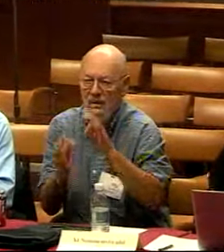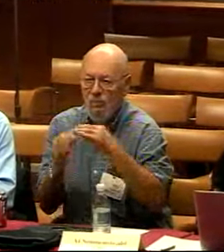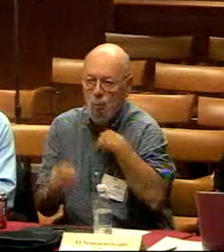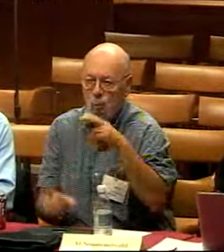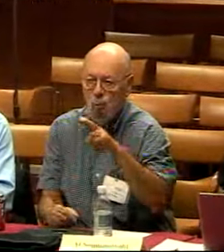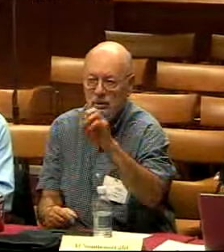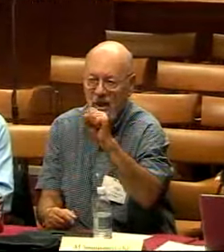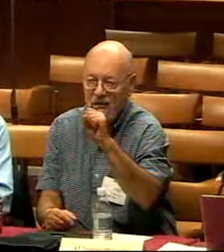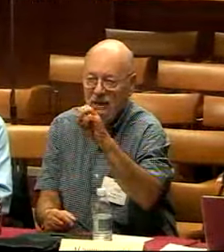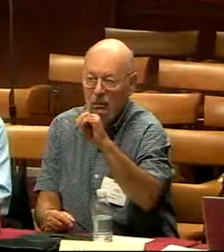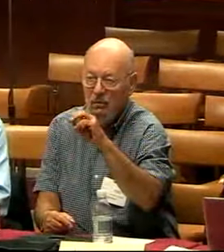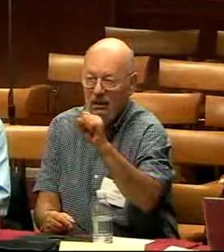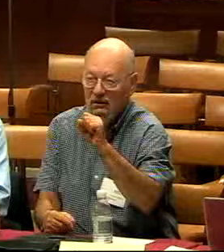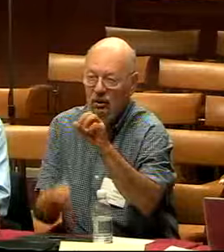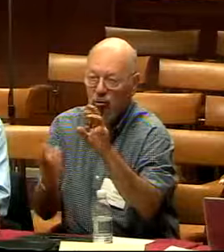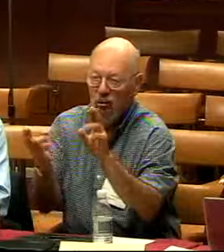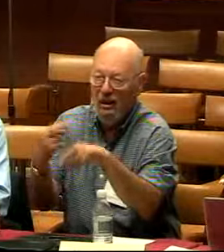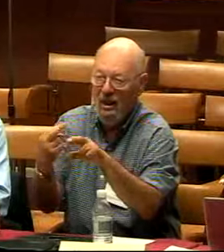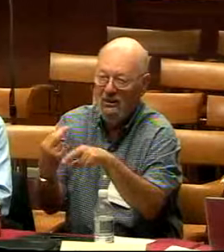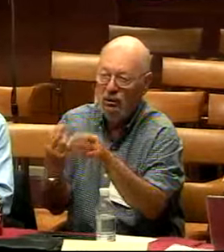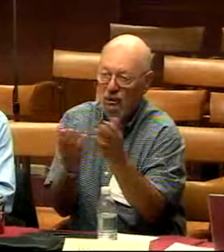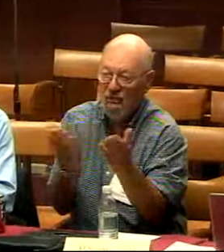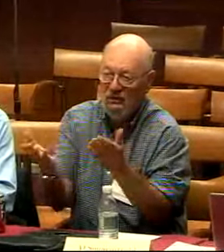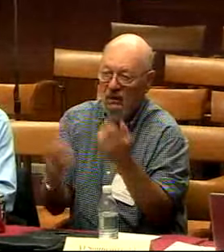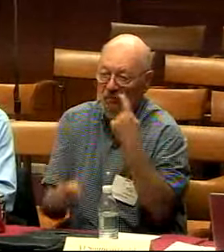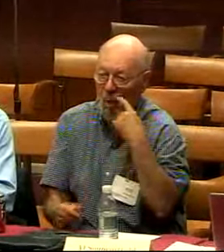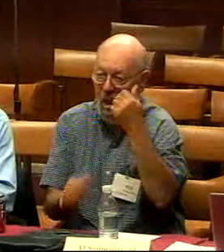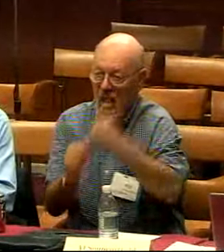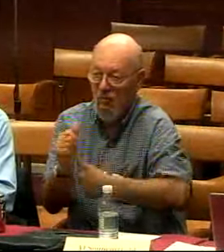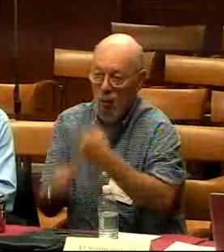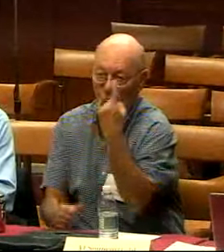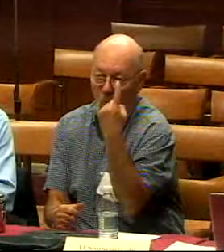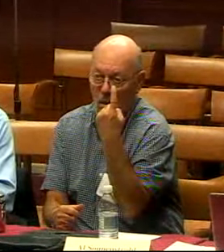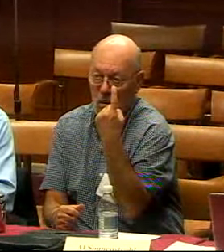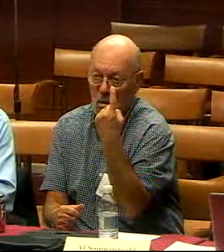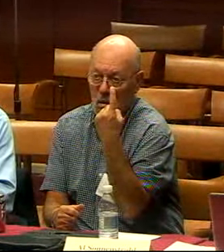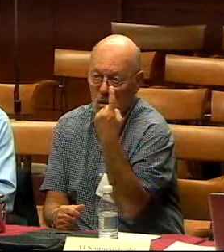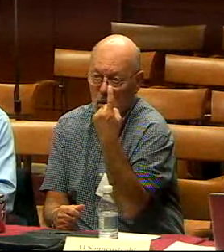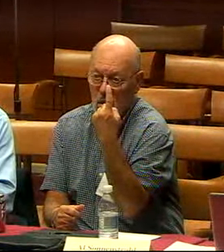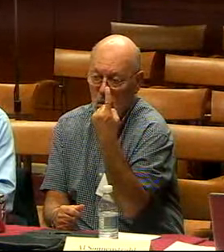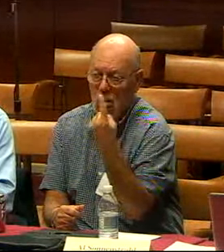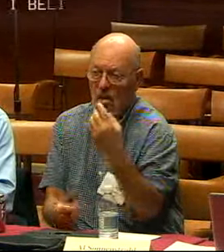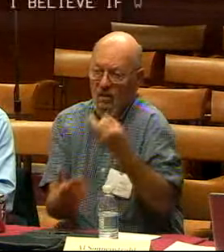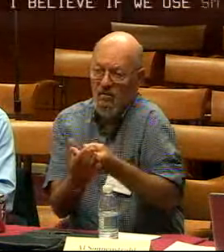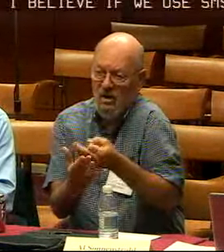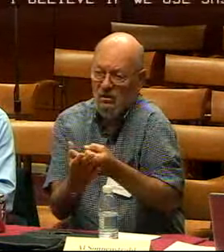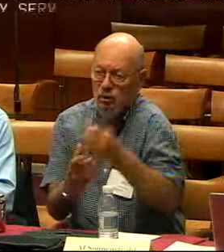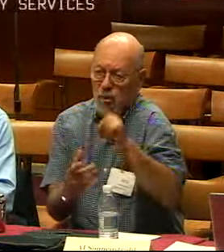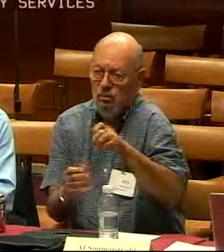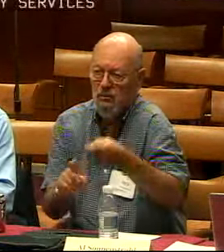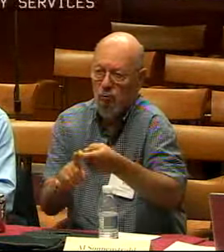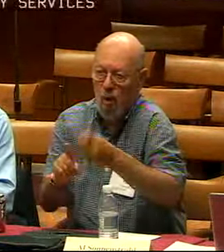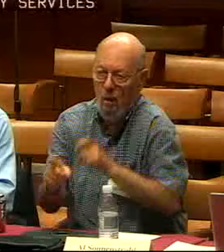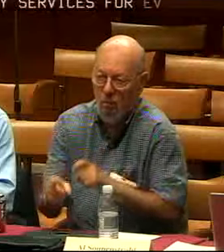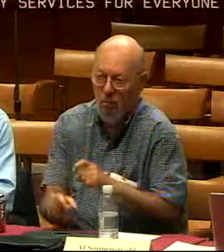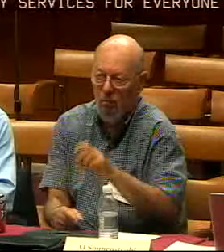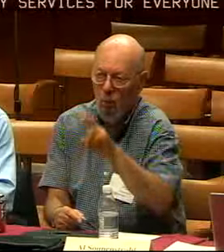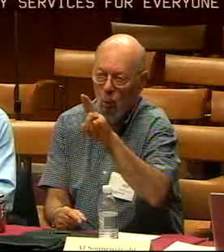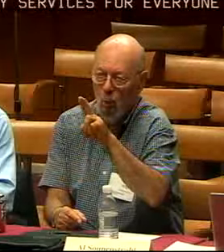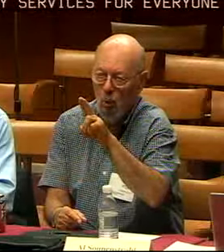I believe that if we use SMS relay services for everyone, the funding then should